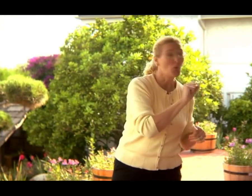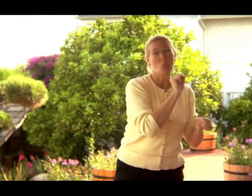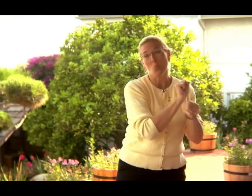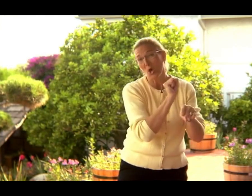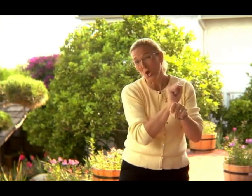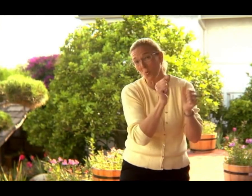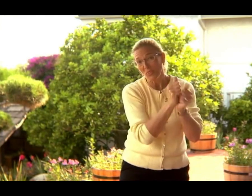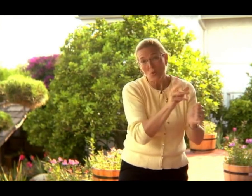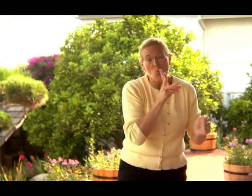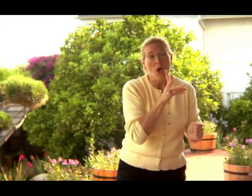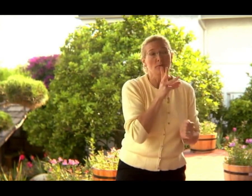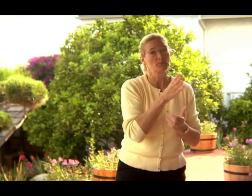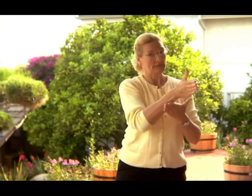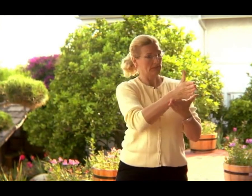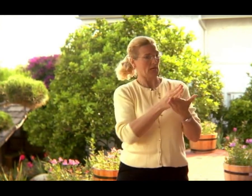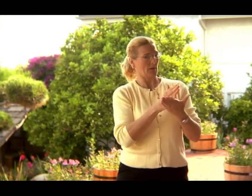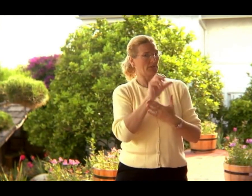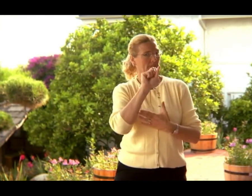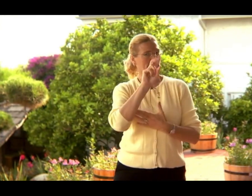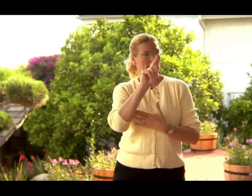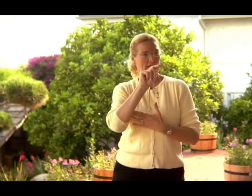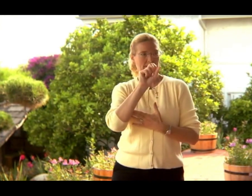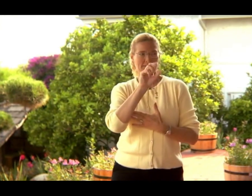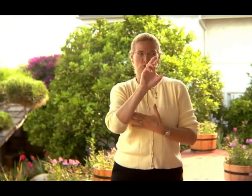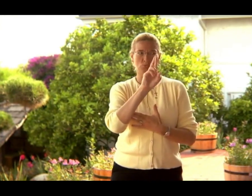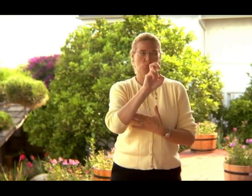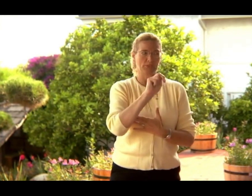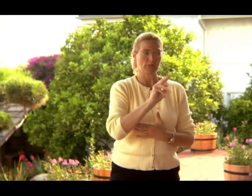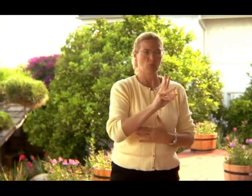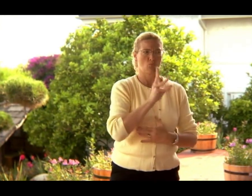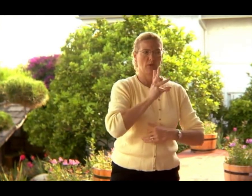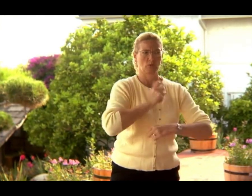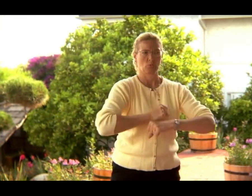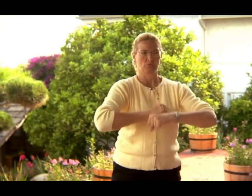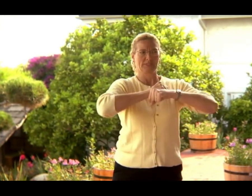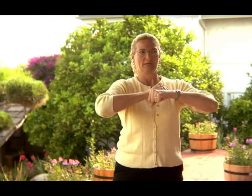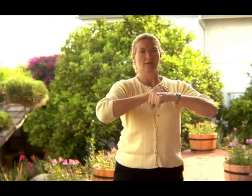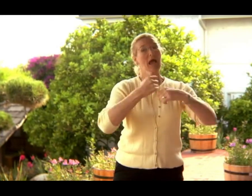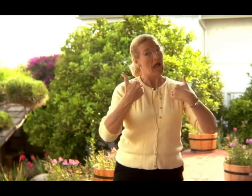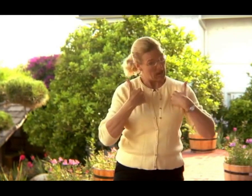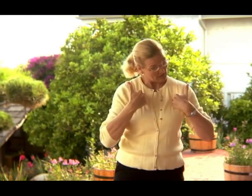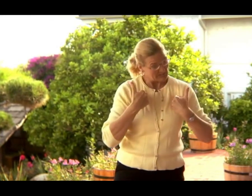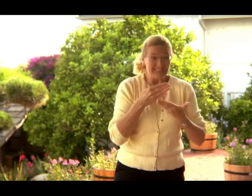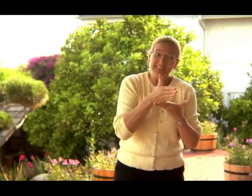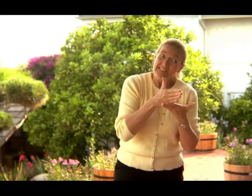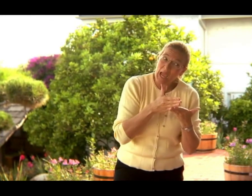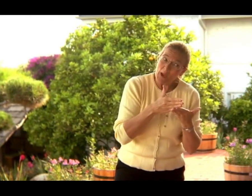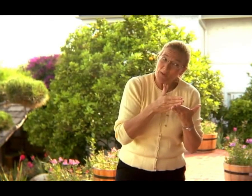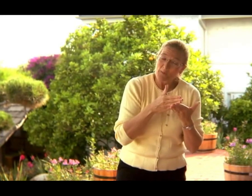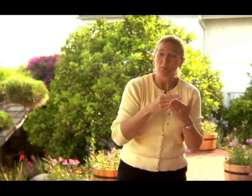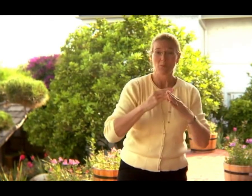sports or work that requires you to use water. Some sunscreens are just water resistant.